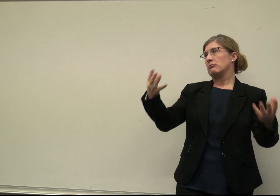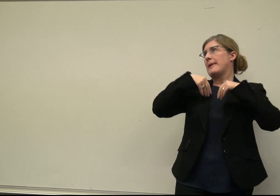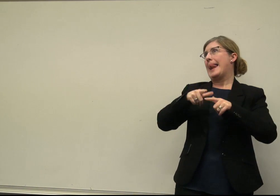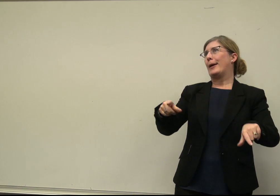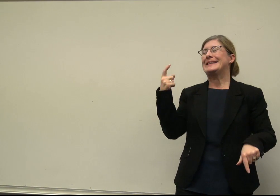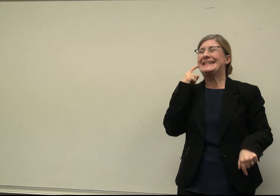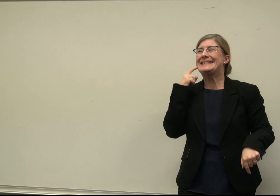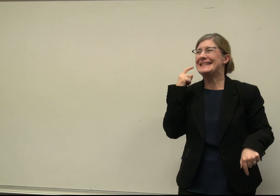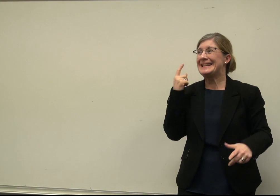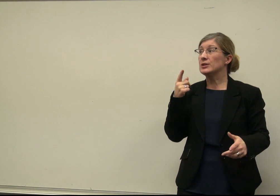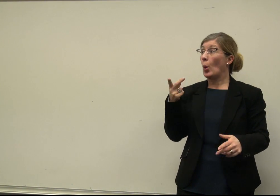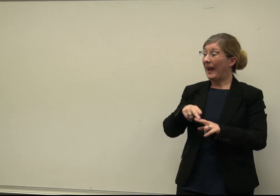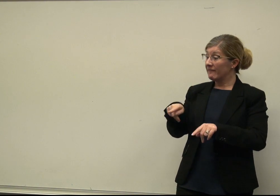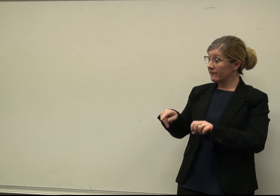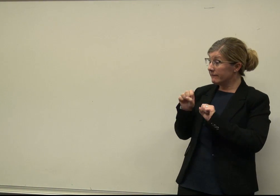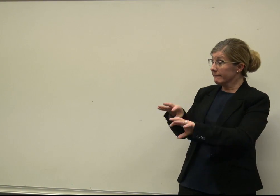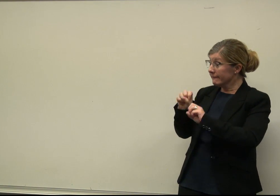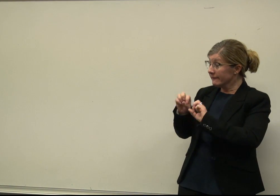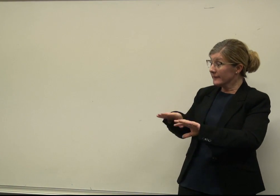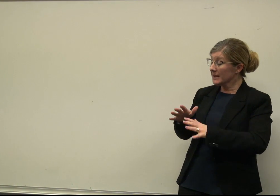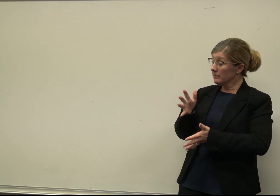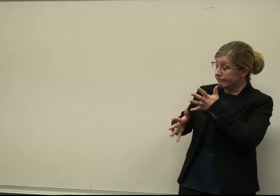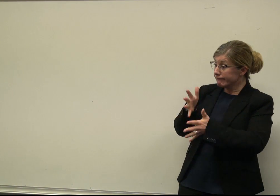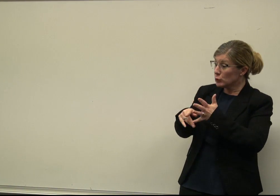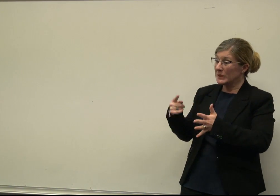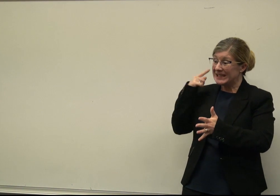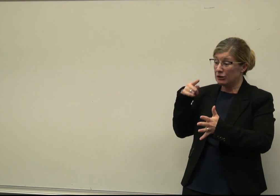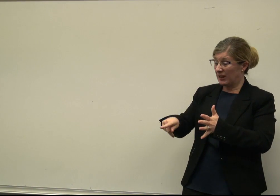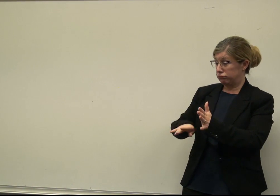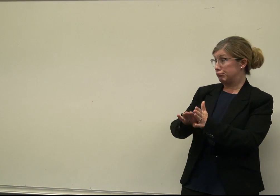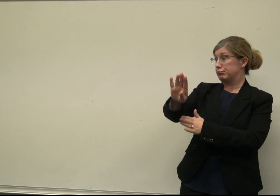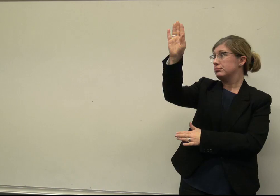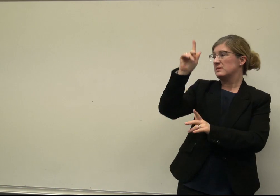So hearing children can use sign language very well.